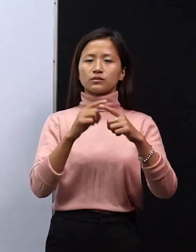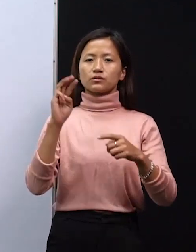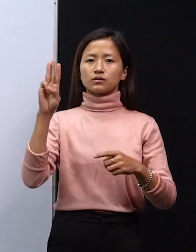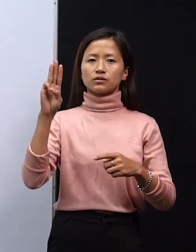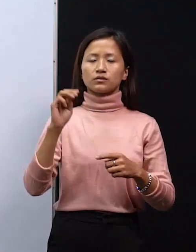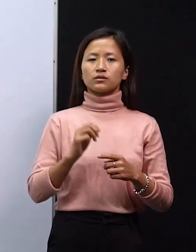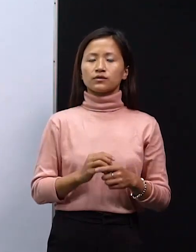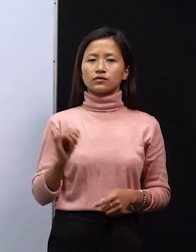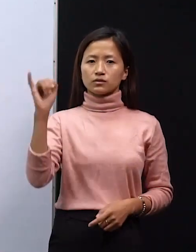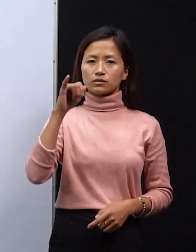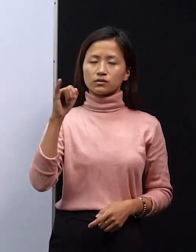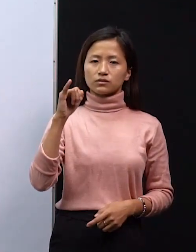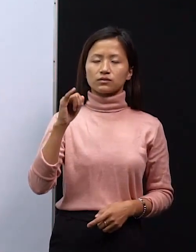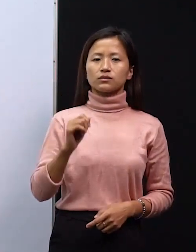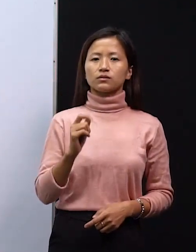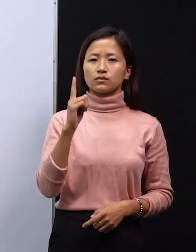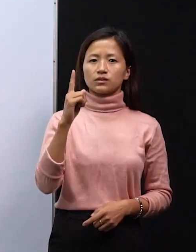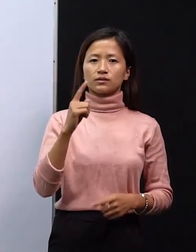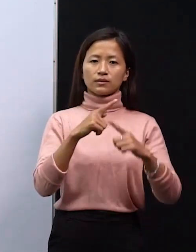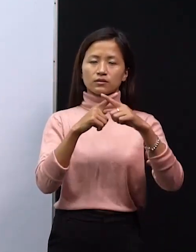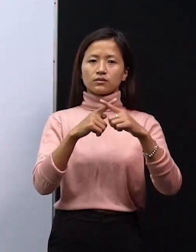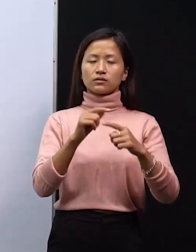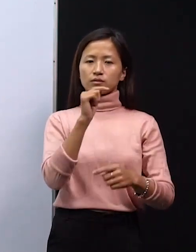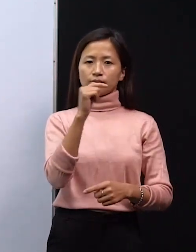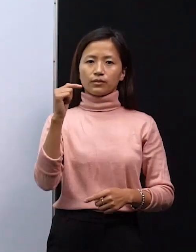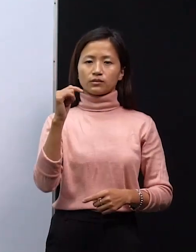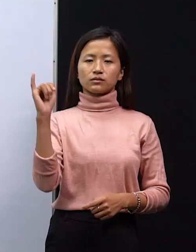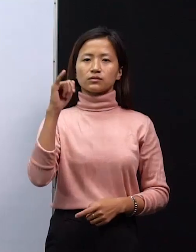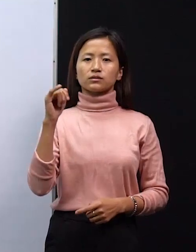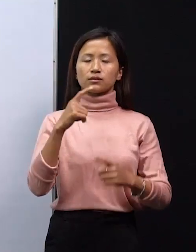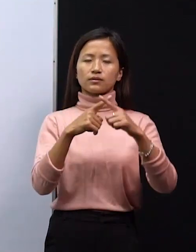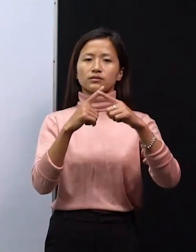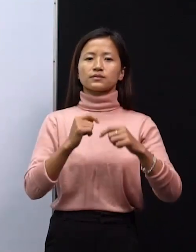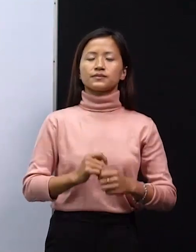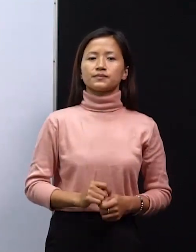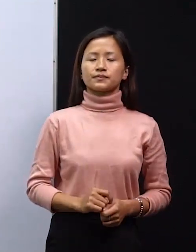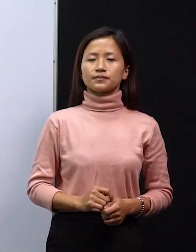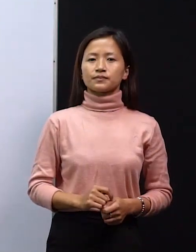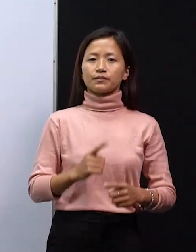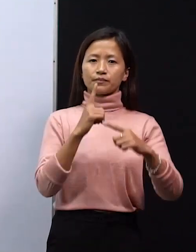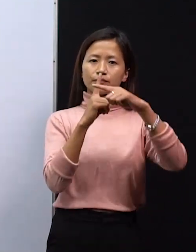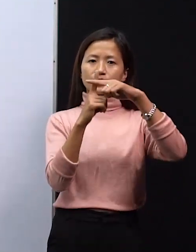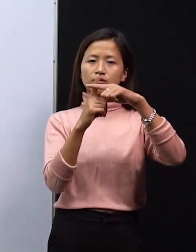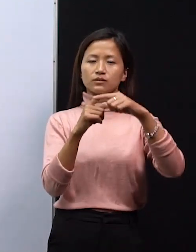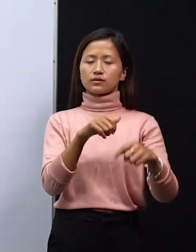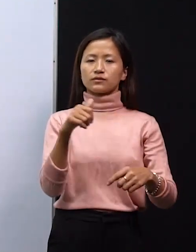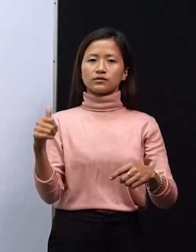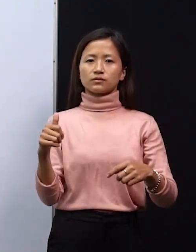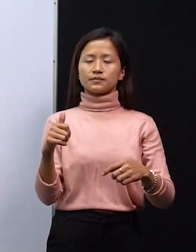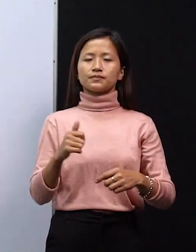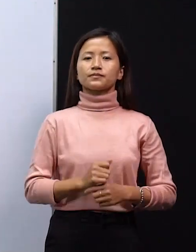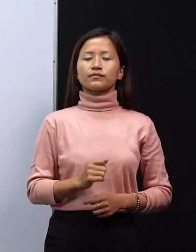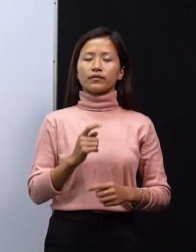6, and there's only one x, so minus 6x. Now there's a plus after this, so I'll write